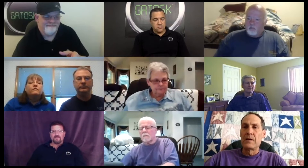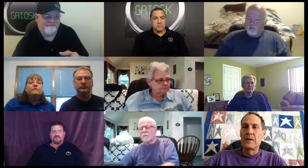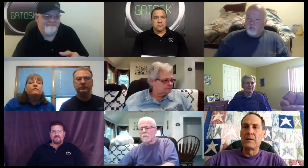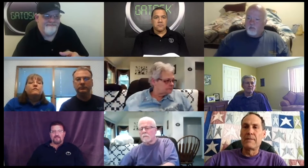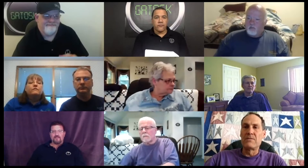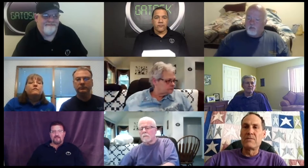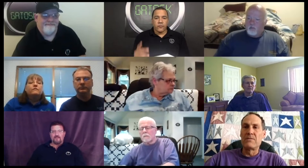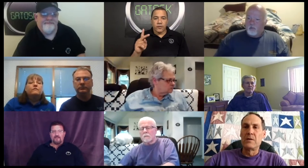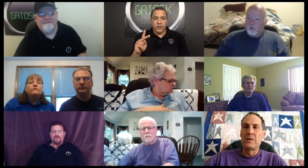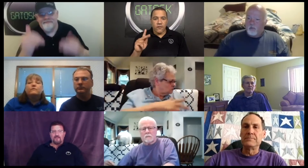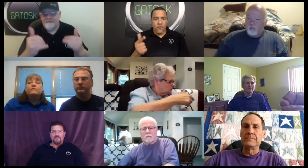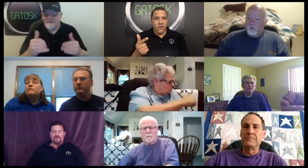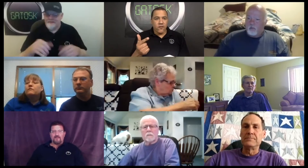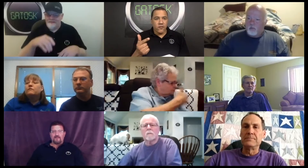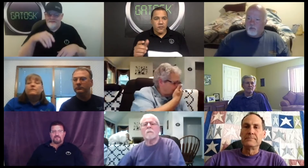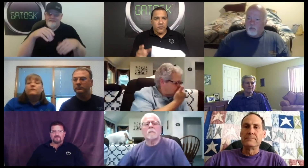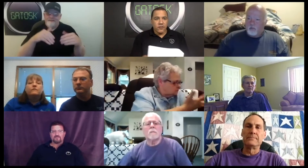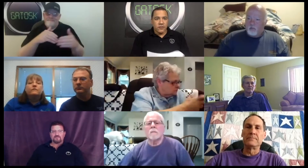here. All right, then.